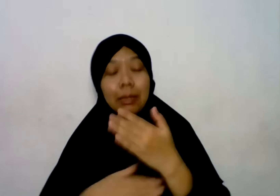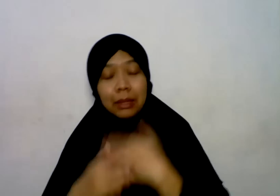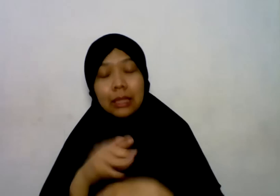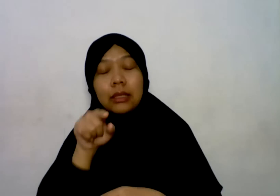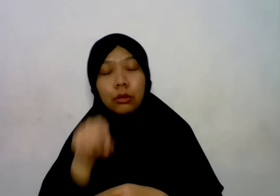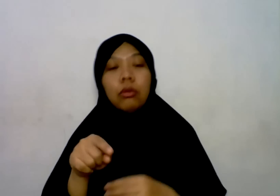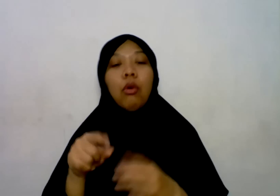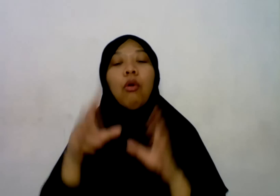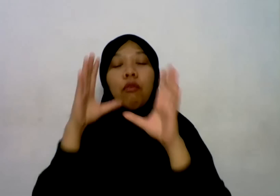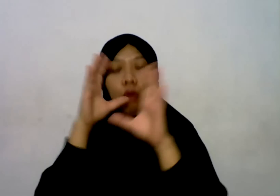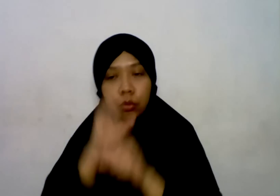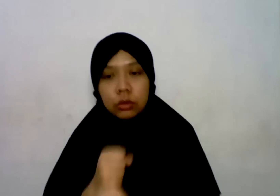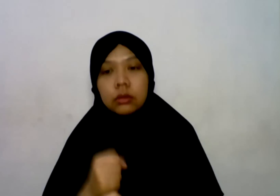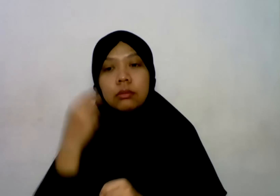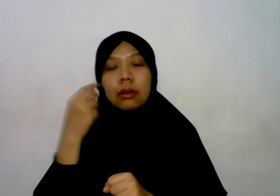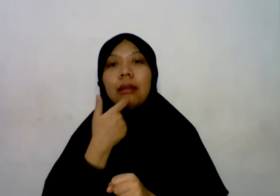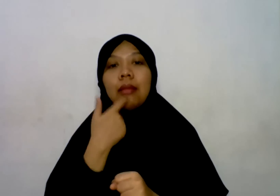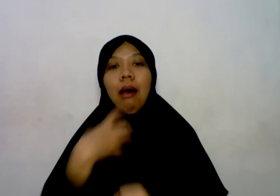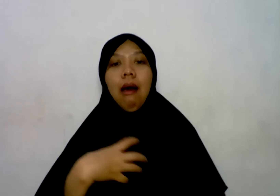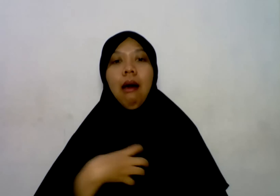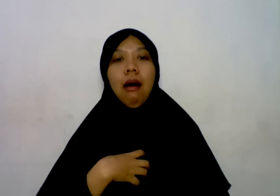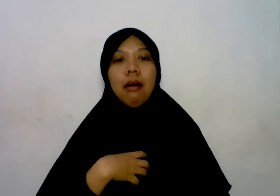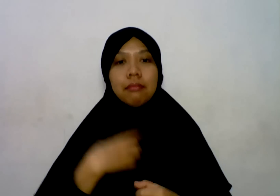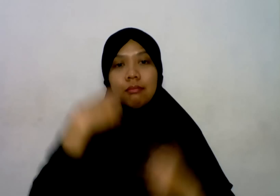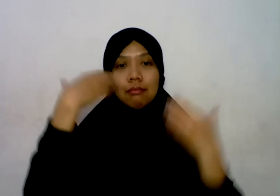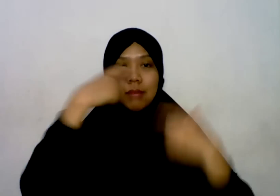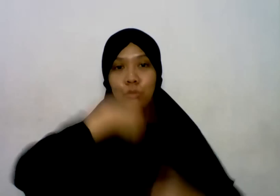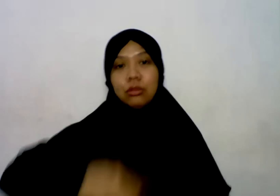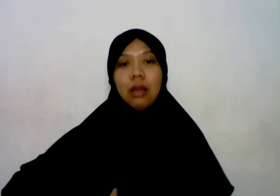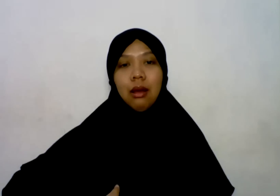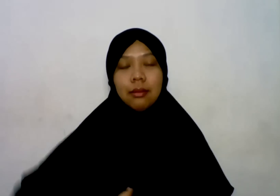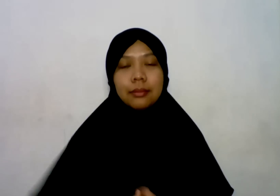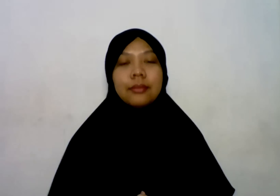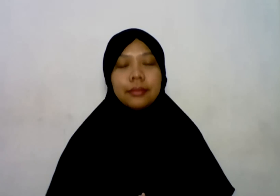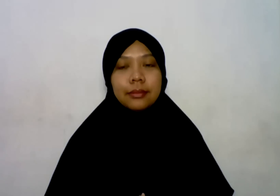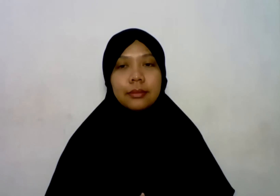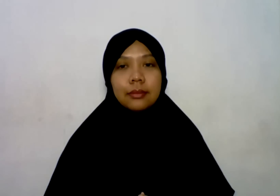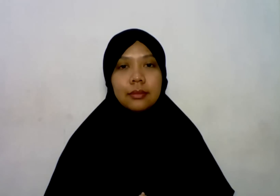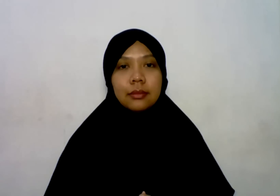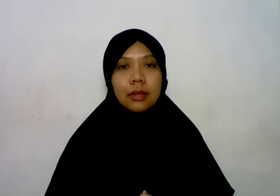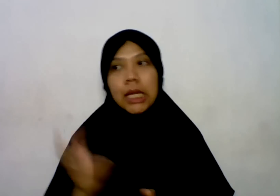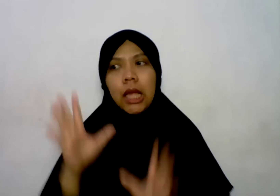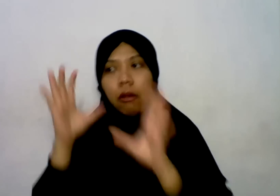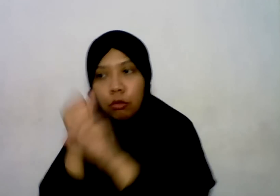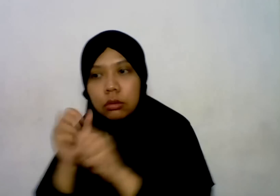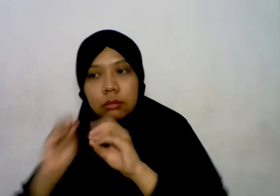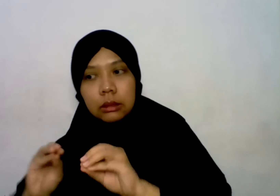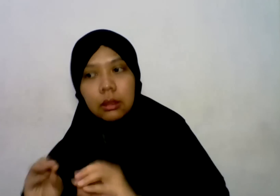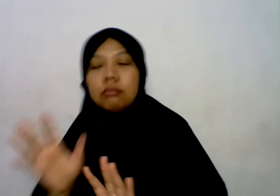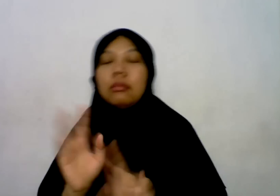model perspective, which cover issues more comprehensive than the special education program that already around for a